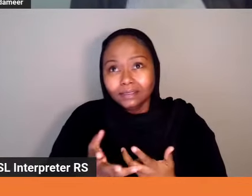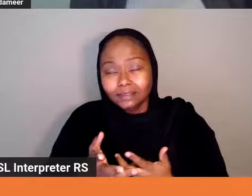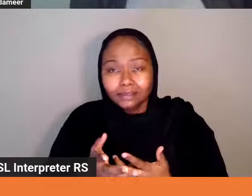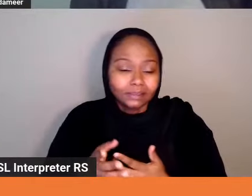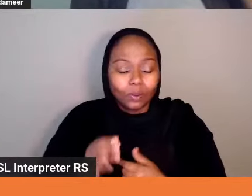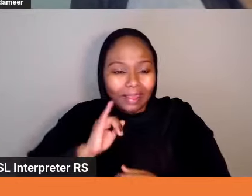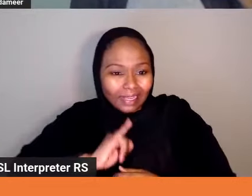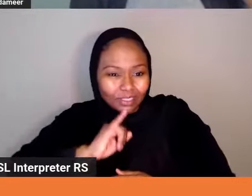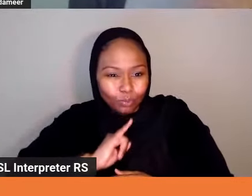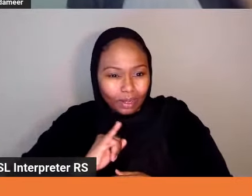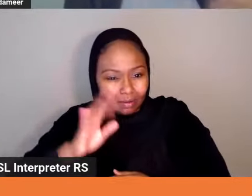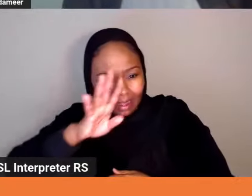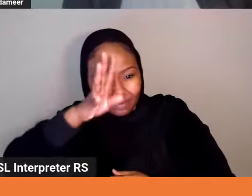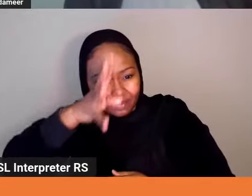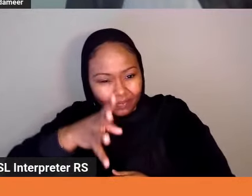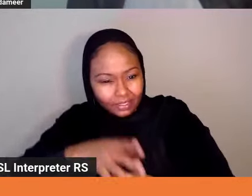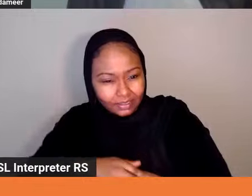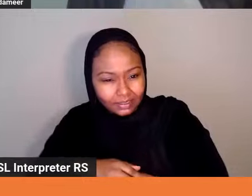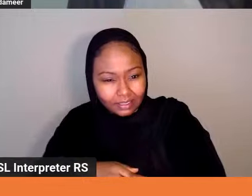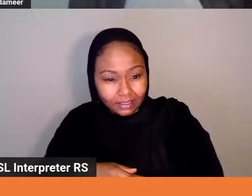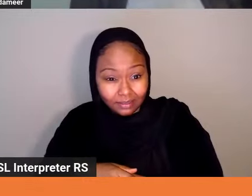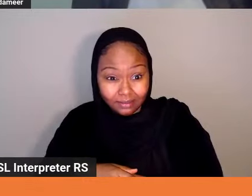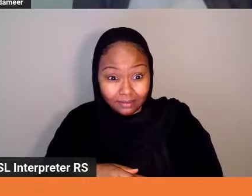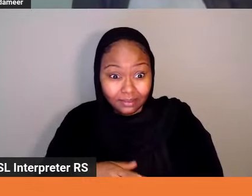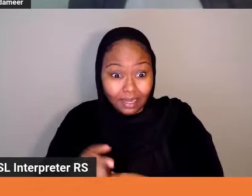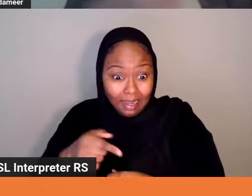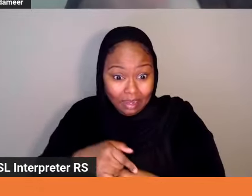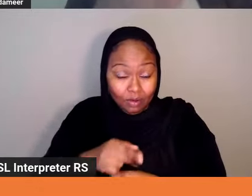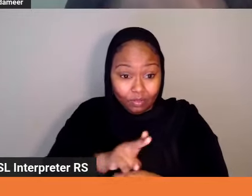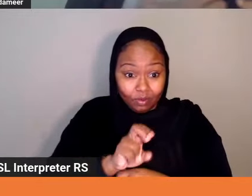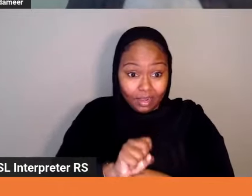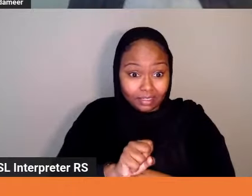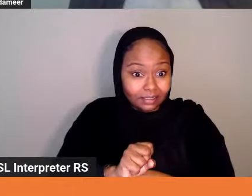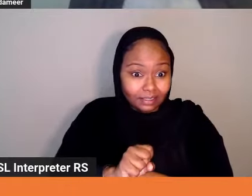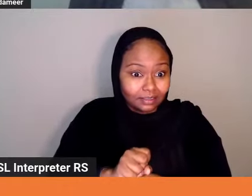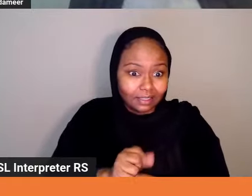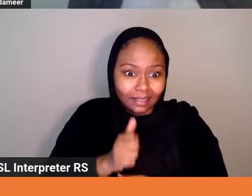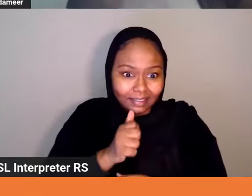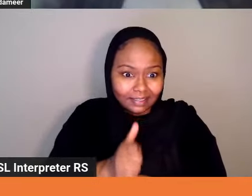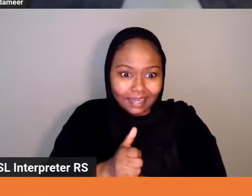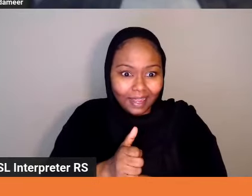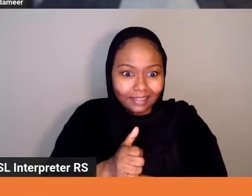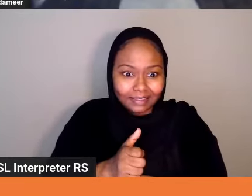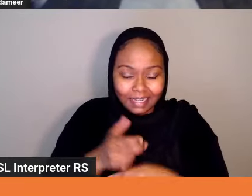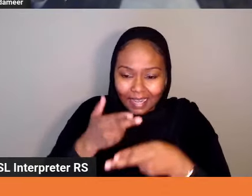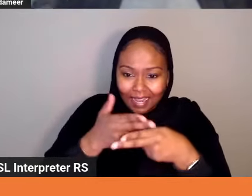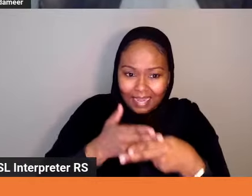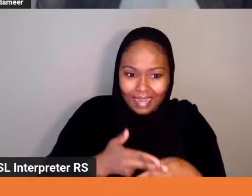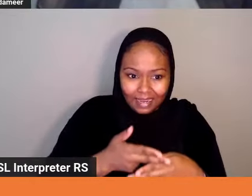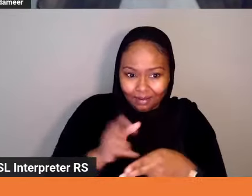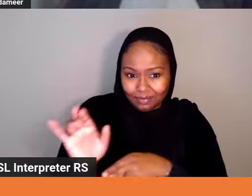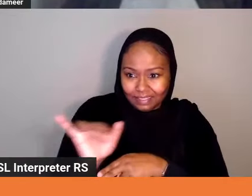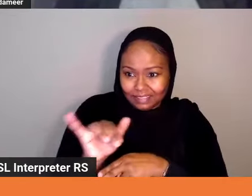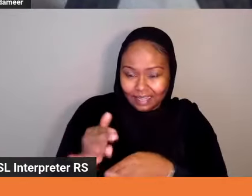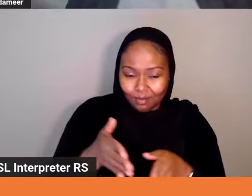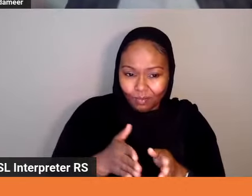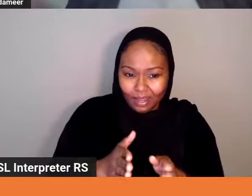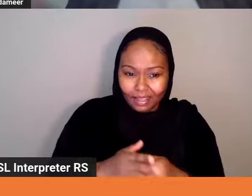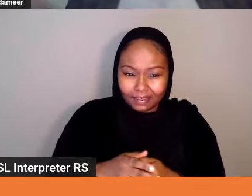invented something that even in the United States, it's not named in the same way, the illegal combatant